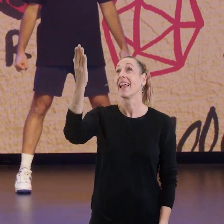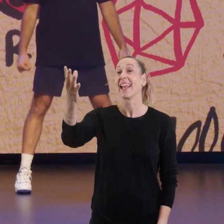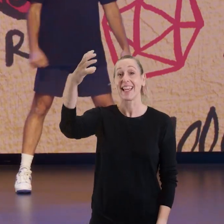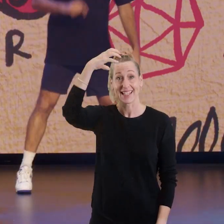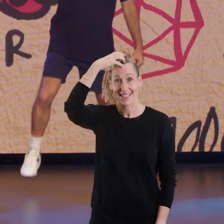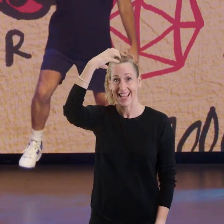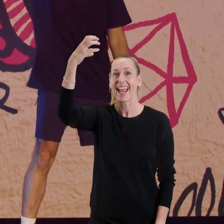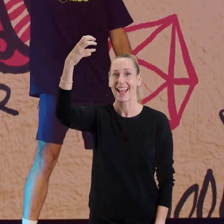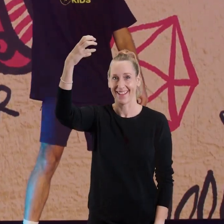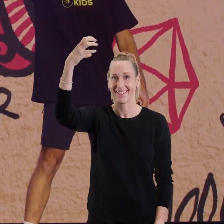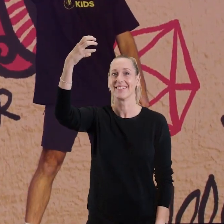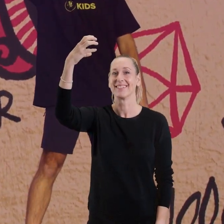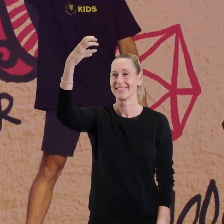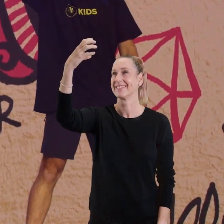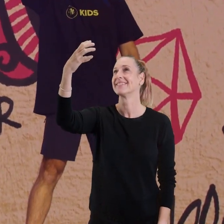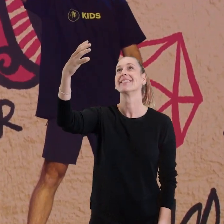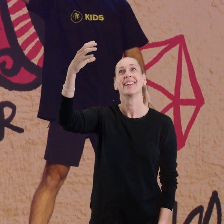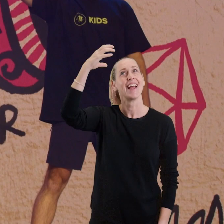He is